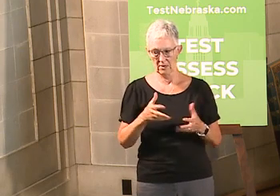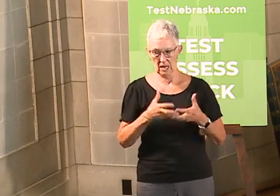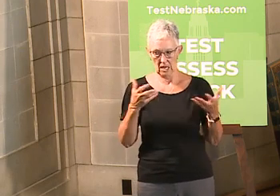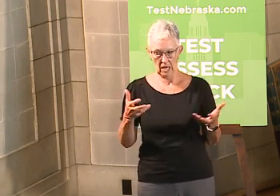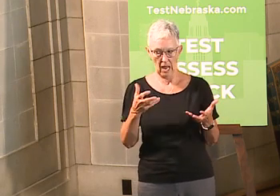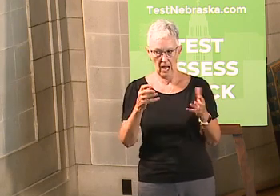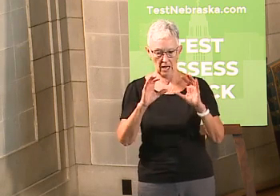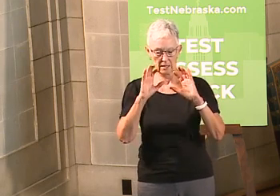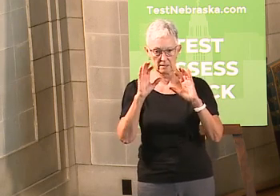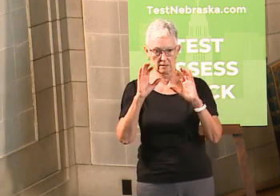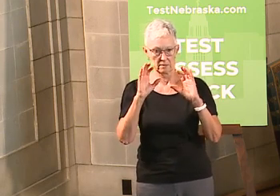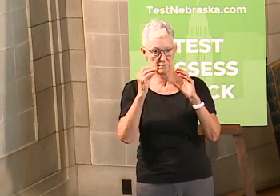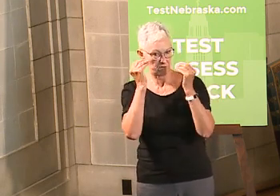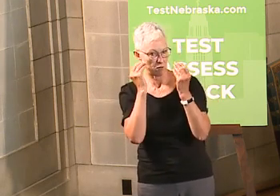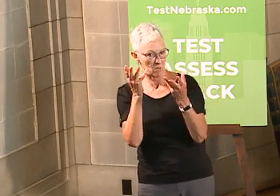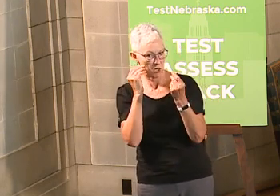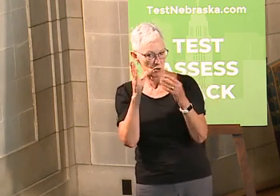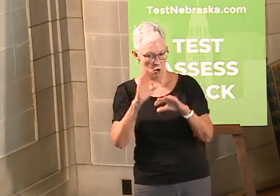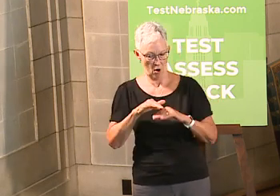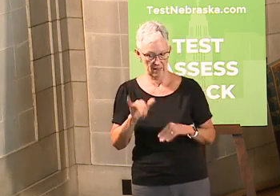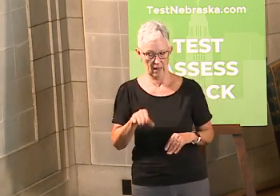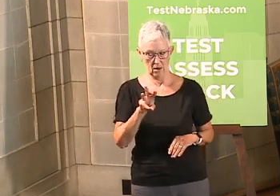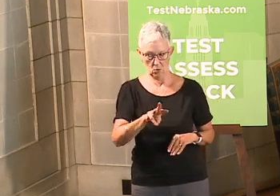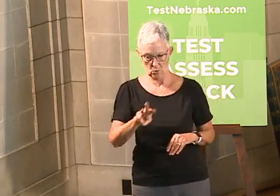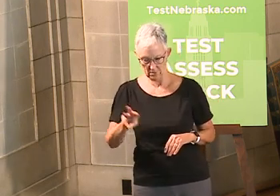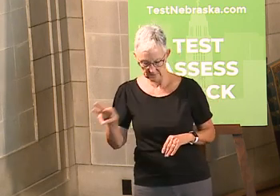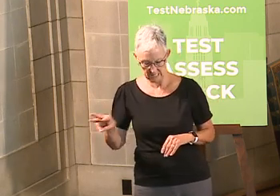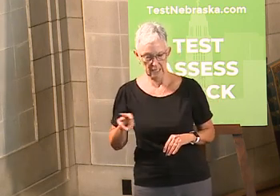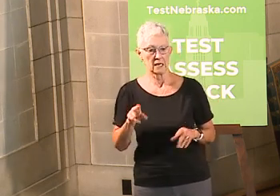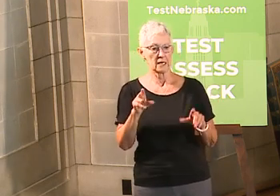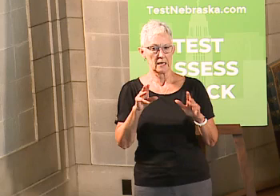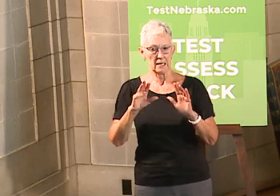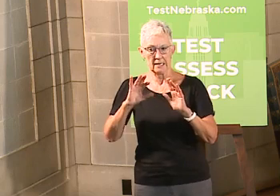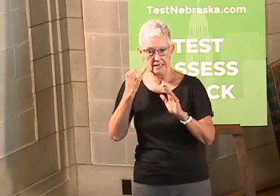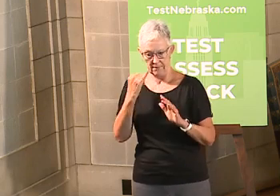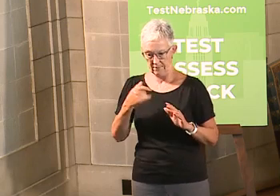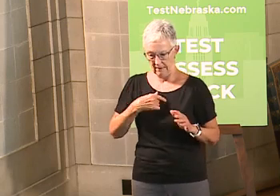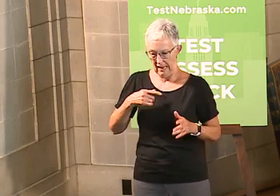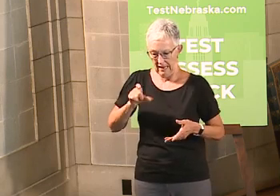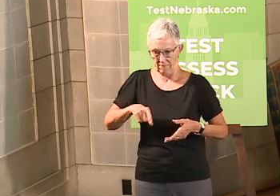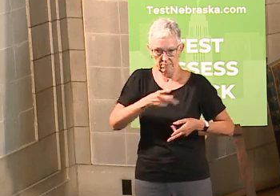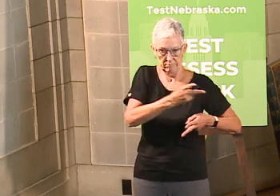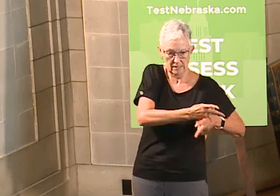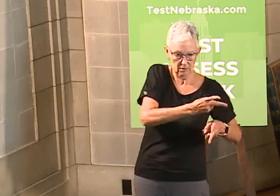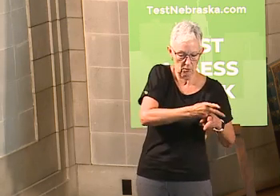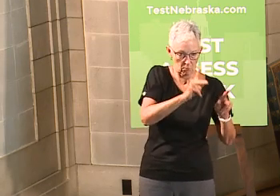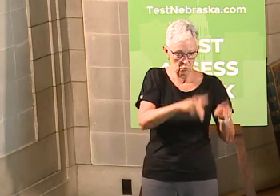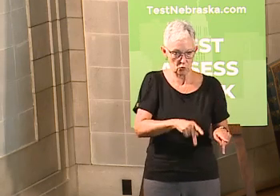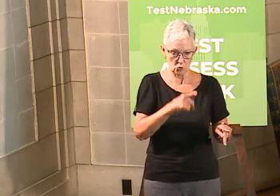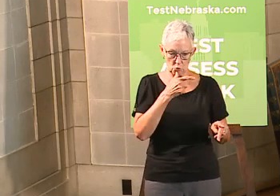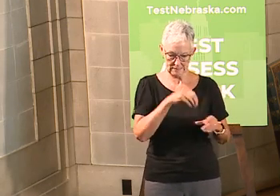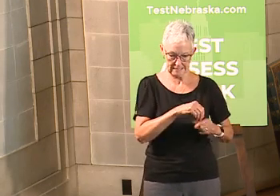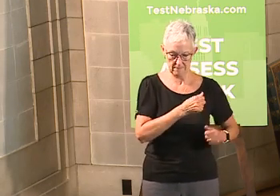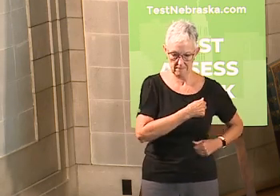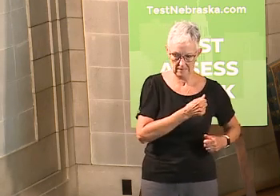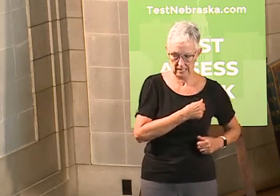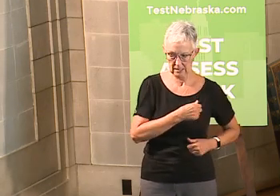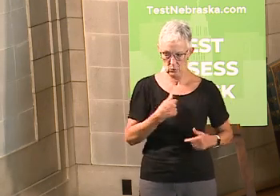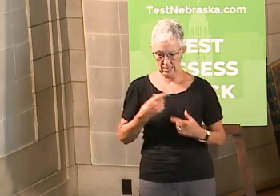Heroes, what you can do as a caregiver, what you can do, access help and services as a veteran. If